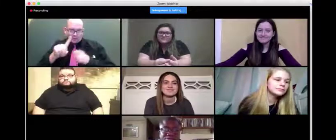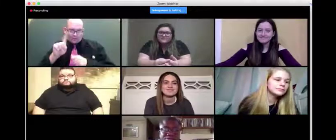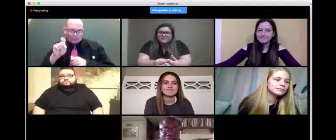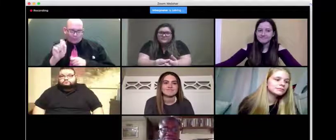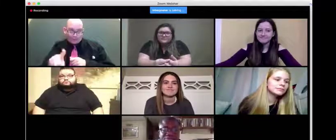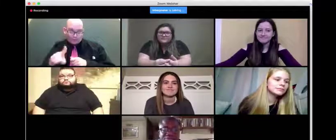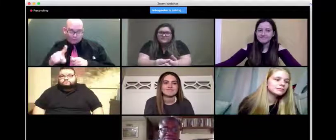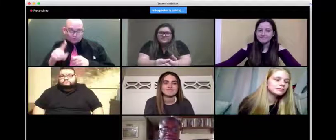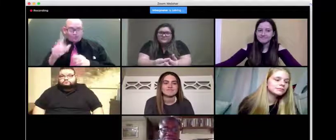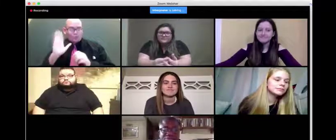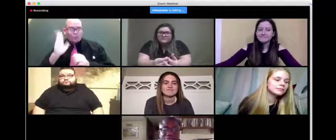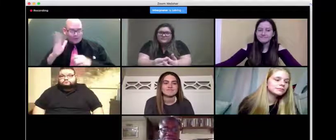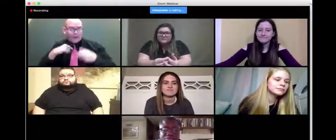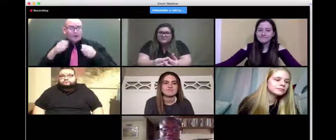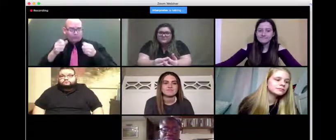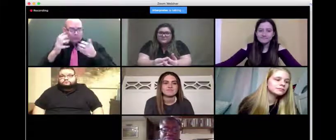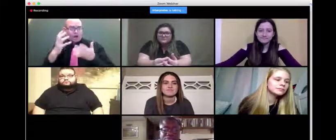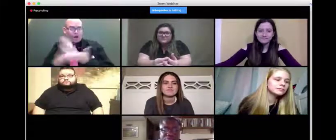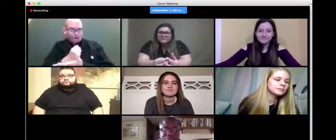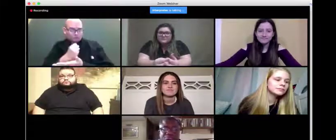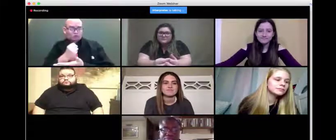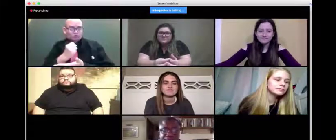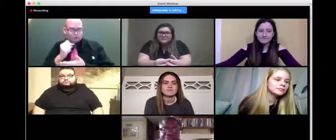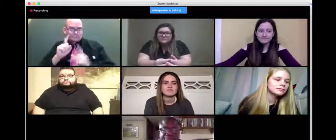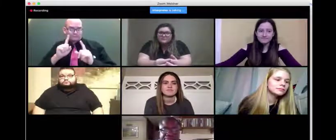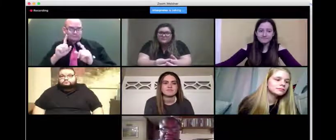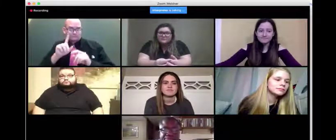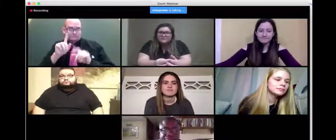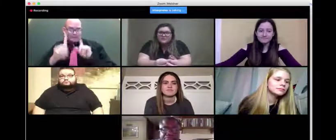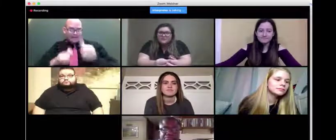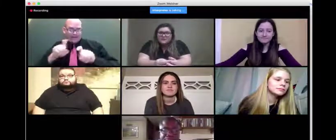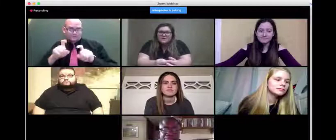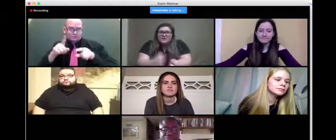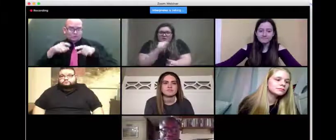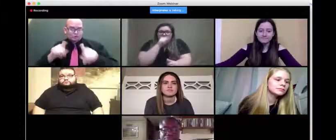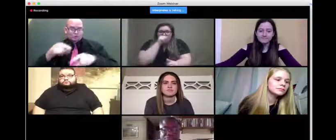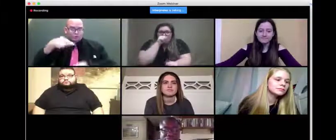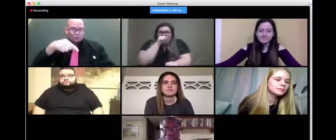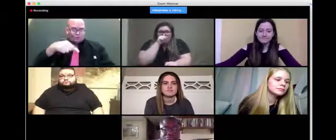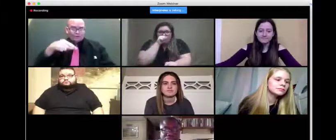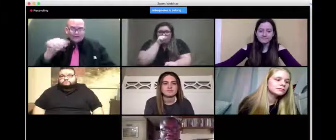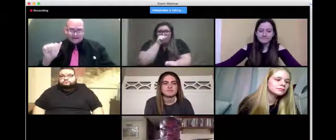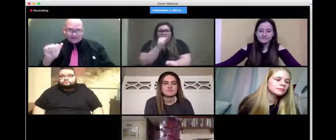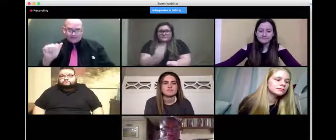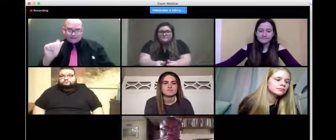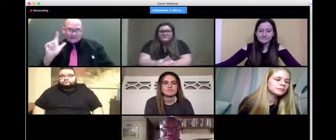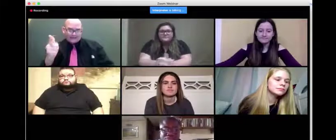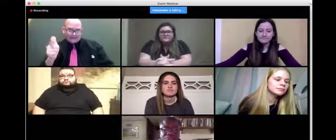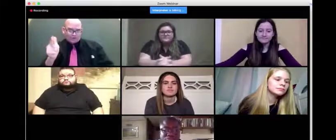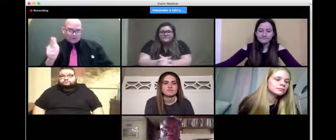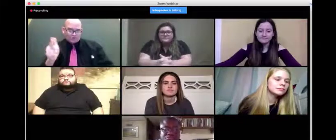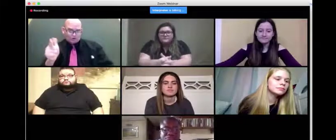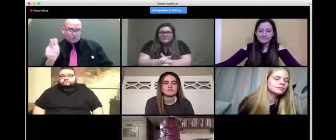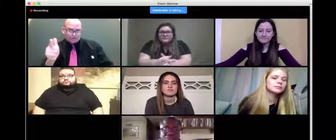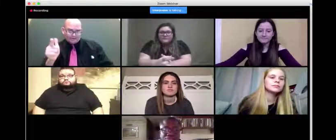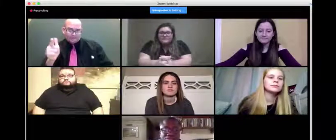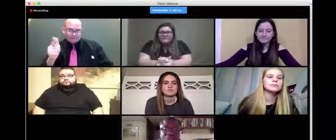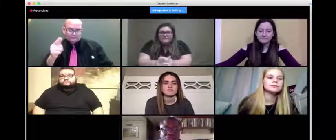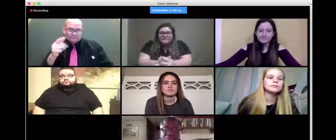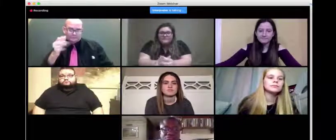able to ask your questions at the Q&A portion of this time. But let's focus just on the panelists'